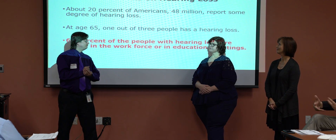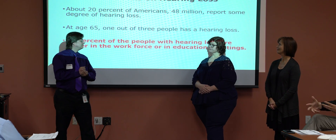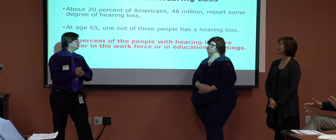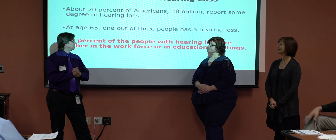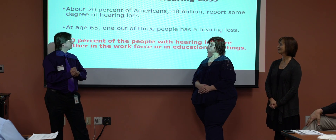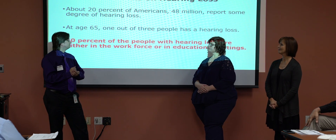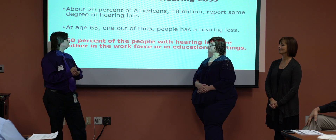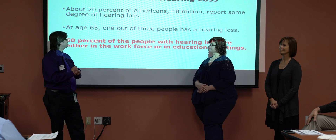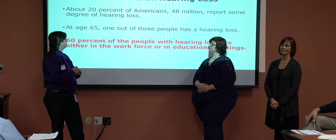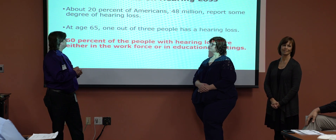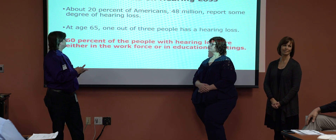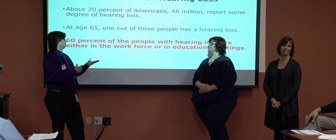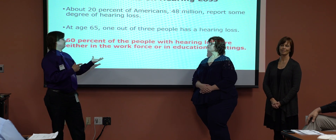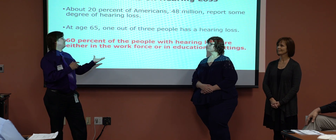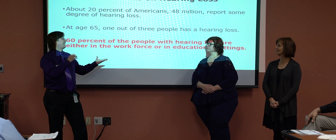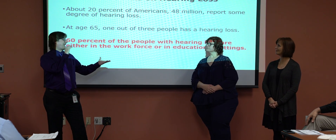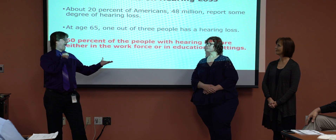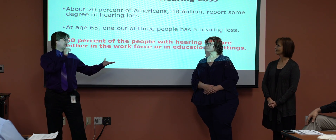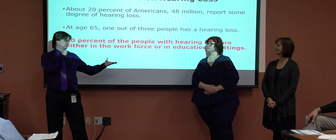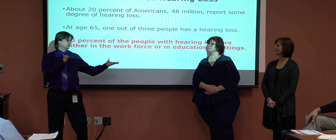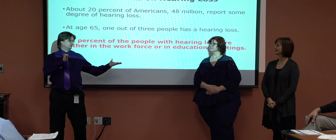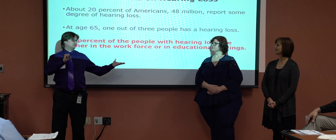step is. So